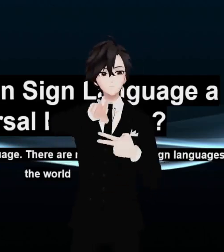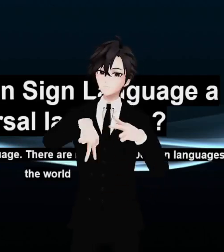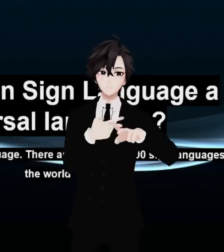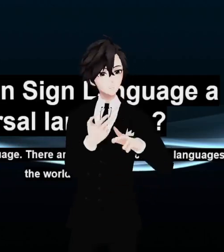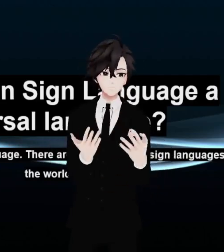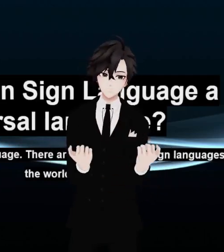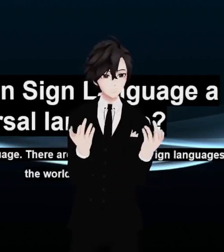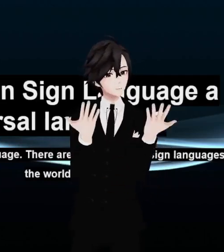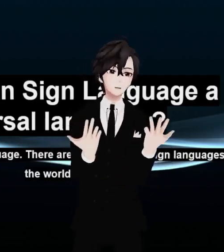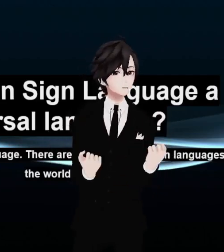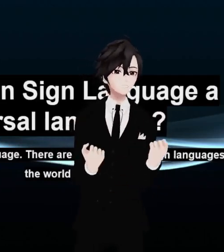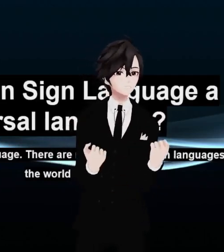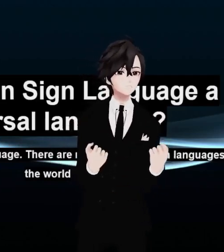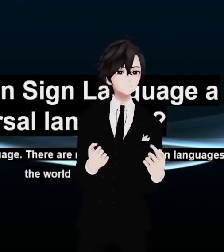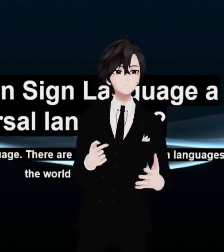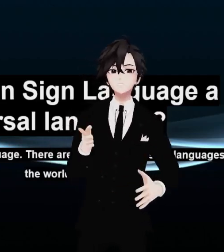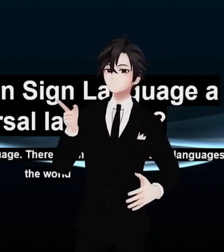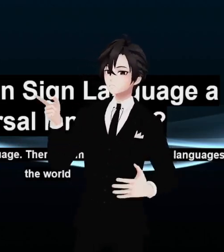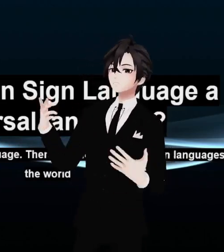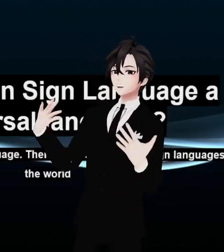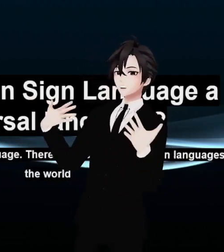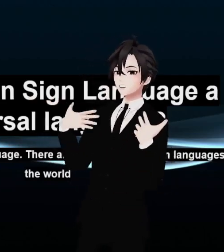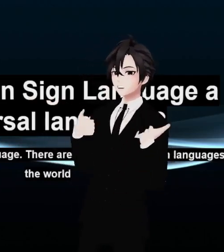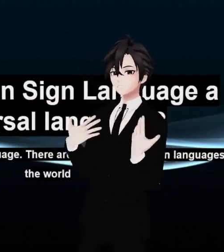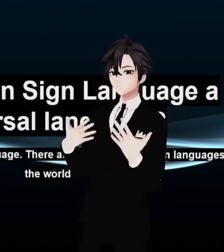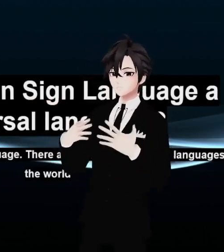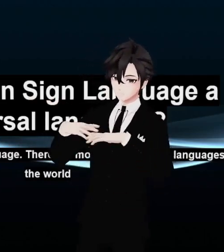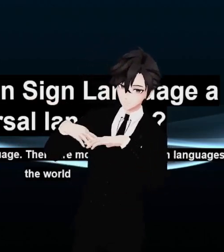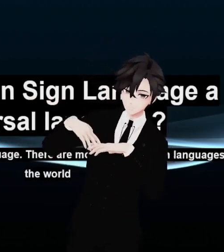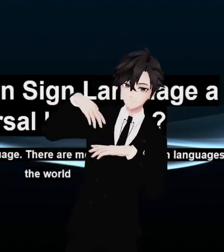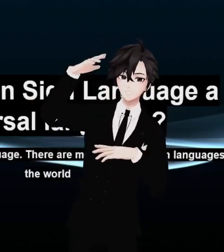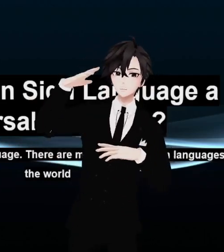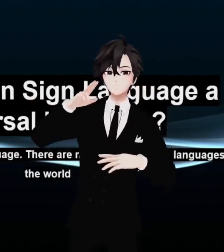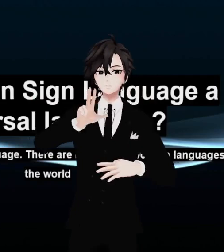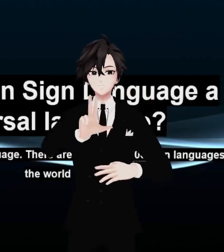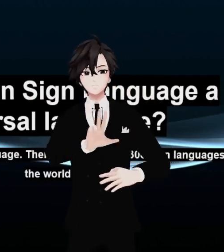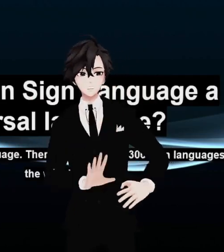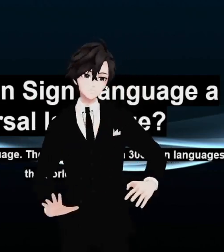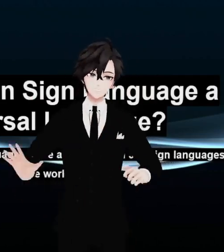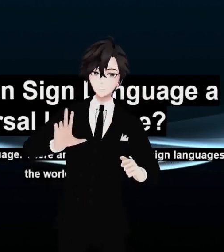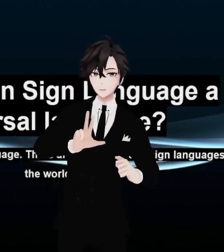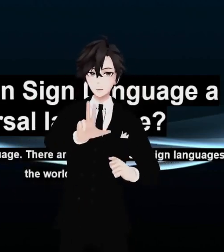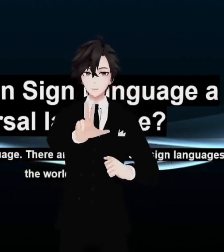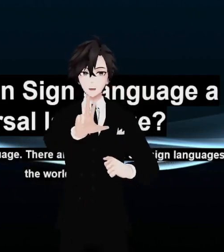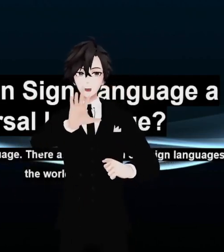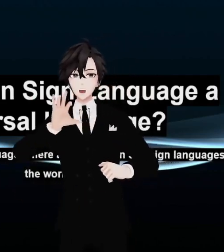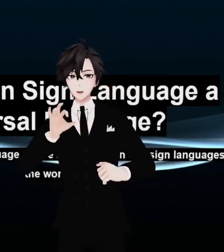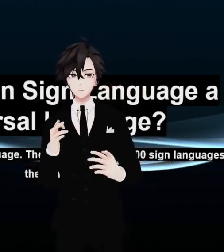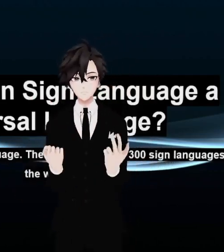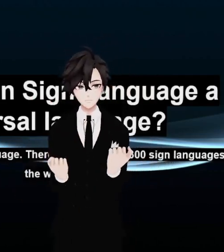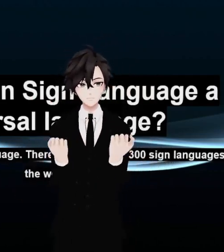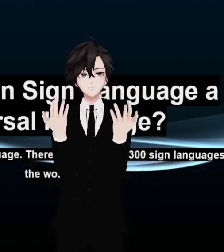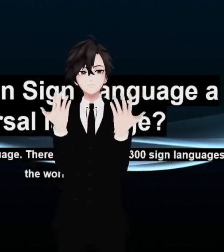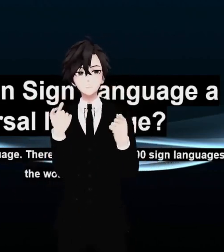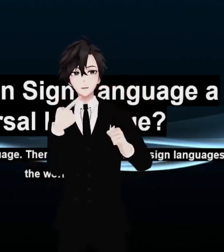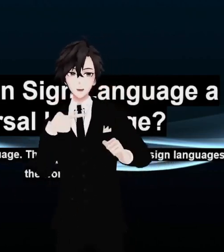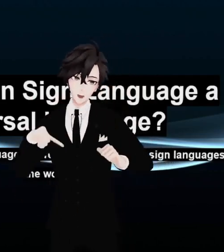It is not a universal language. There's over 300 different